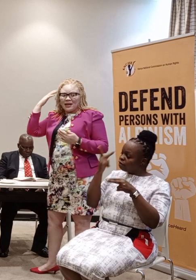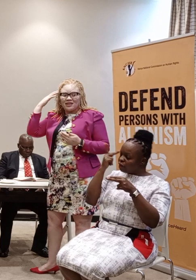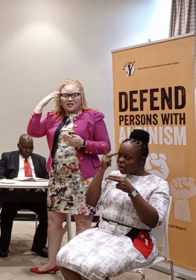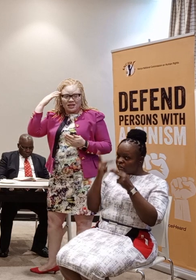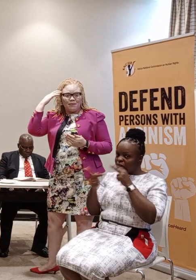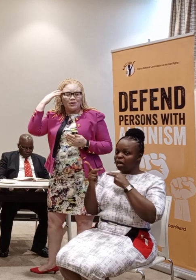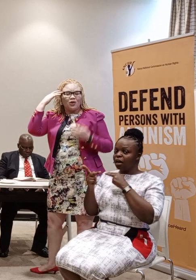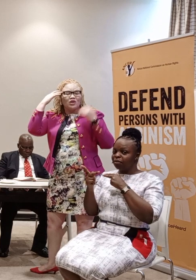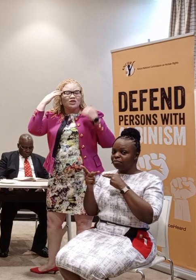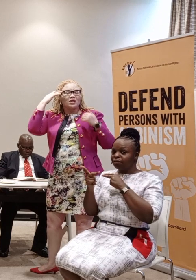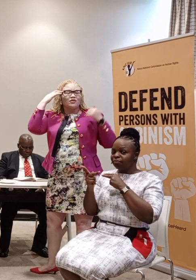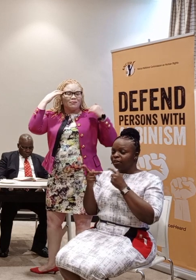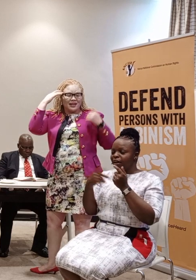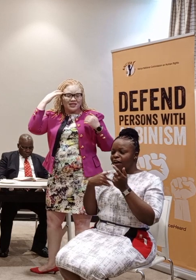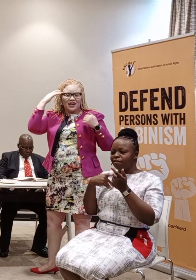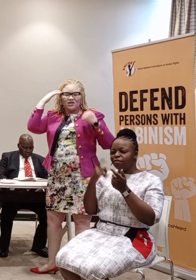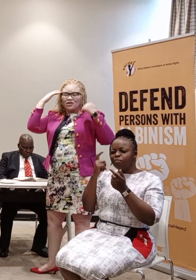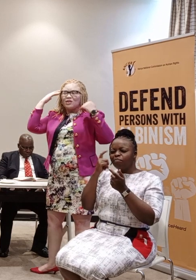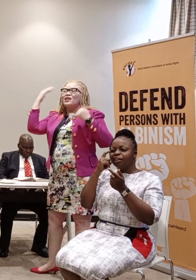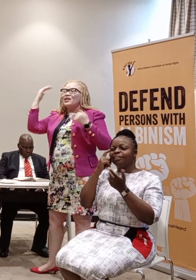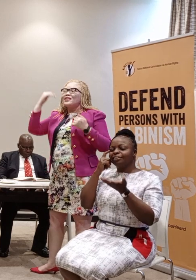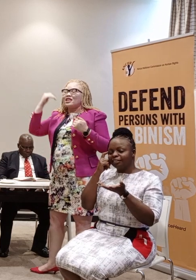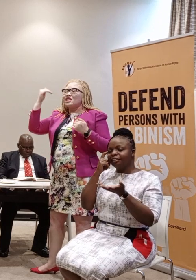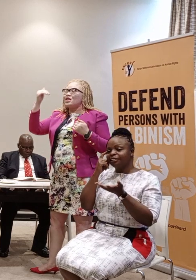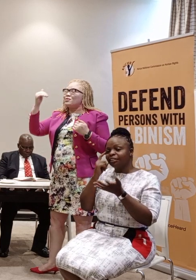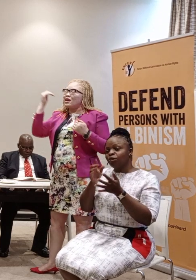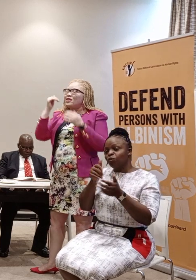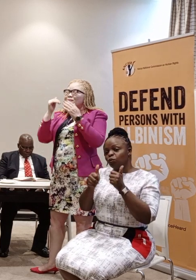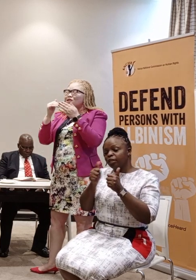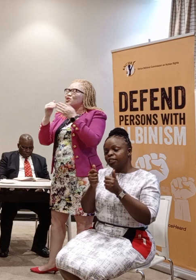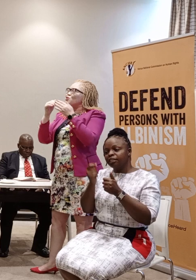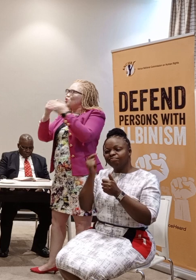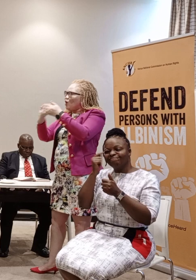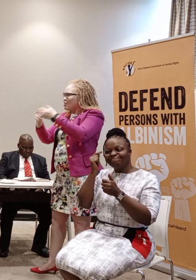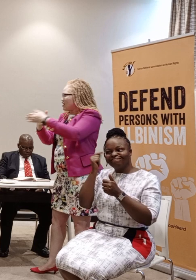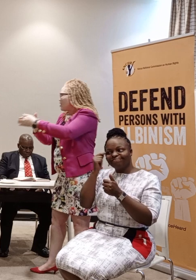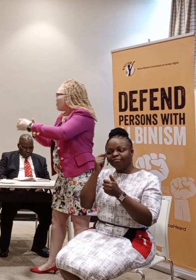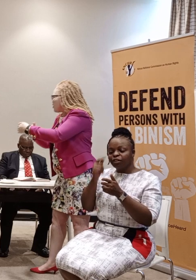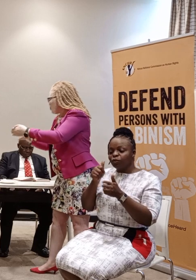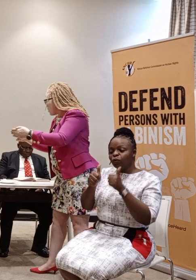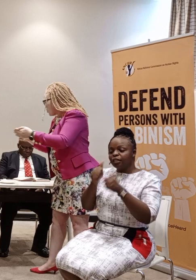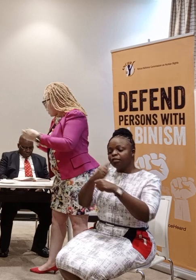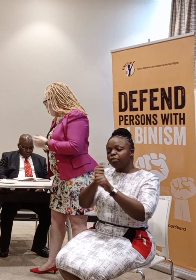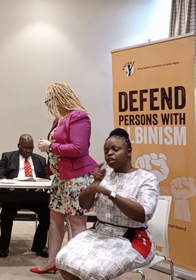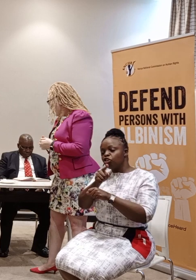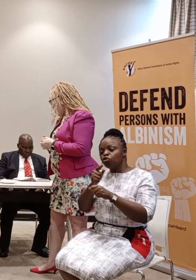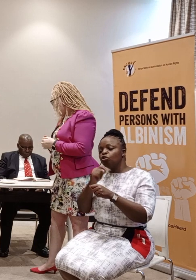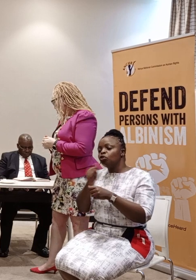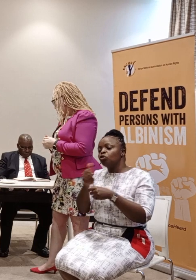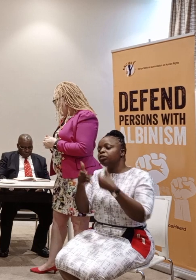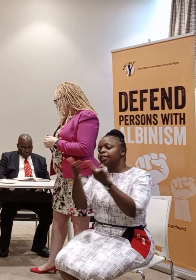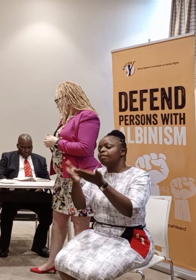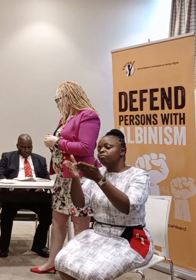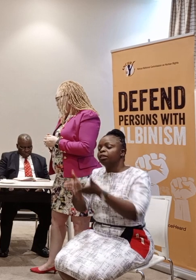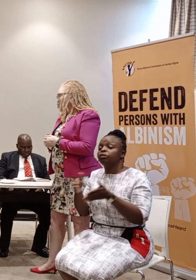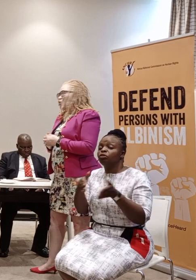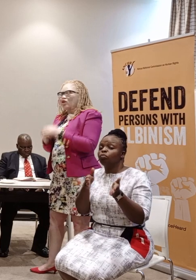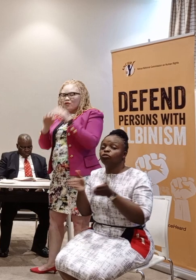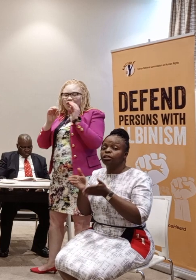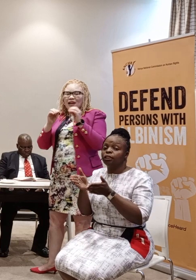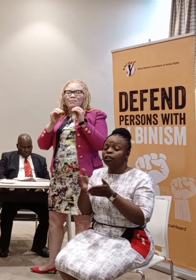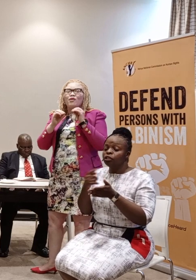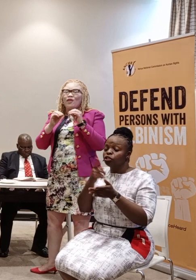a mindset, a preconceived mindset that makes you not give this person an opportunity.